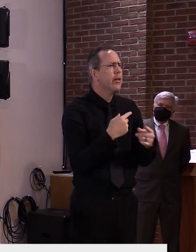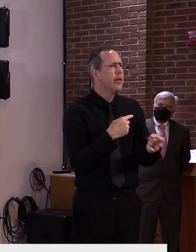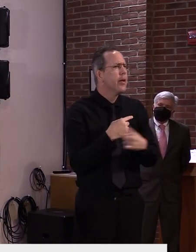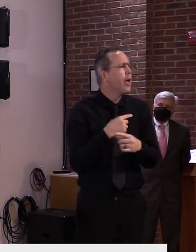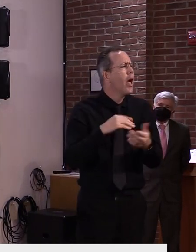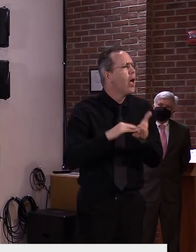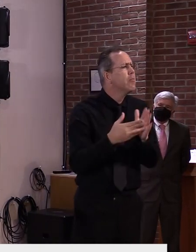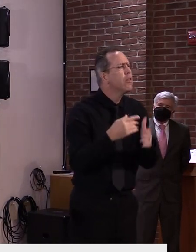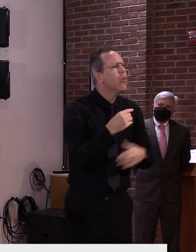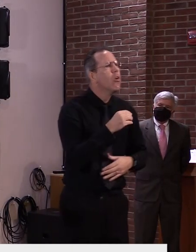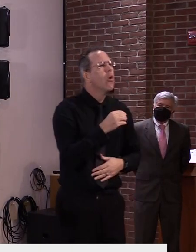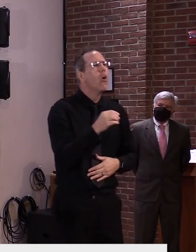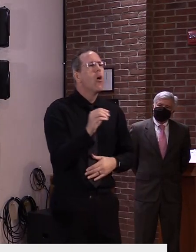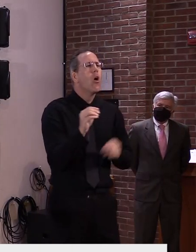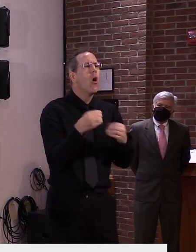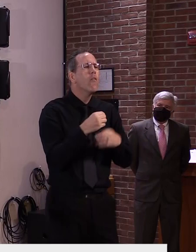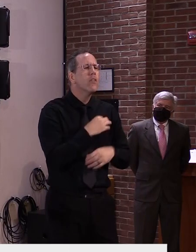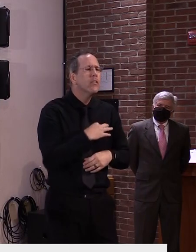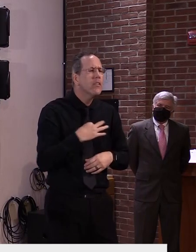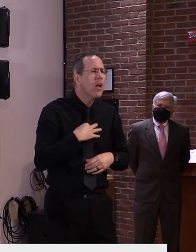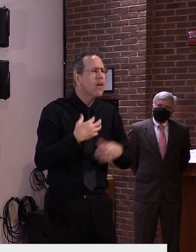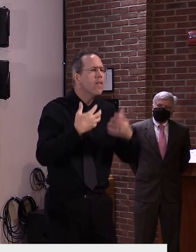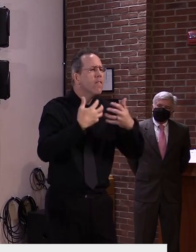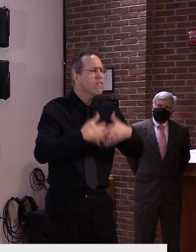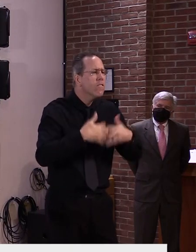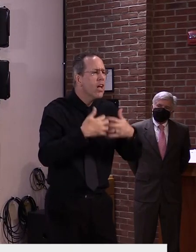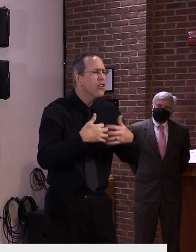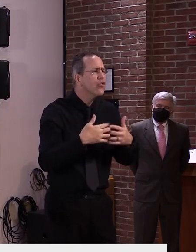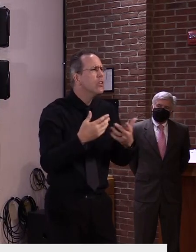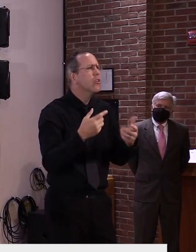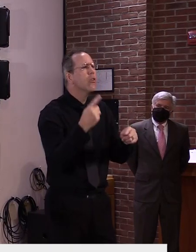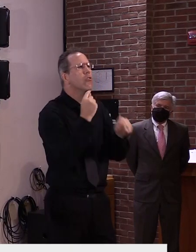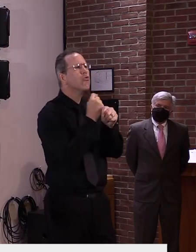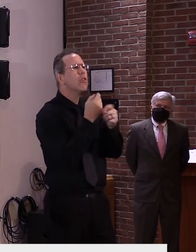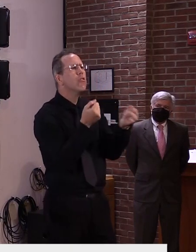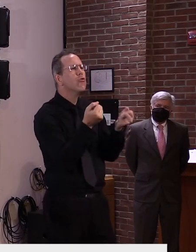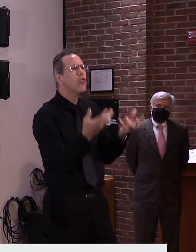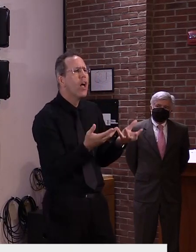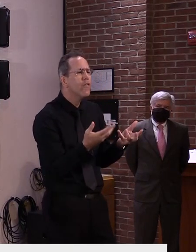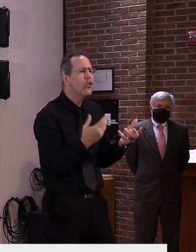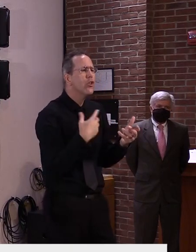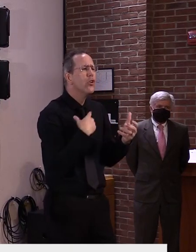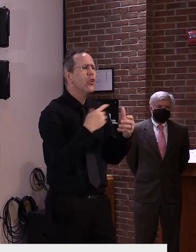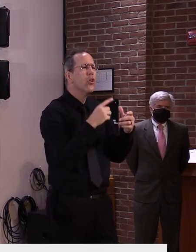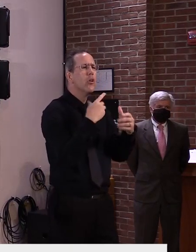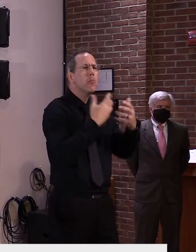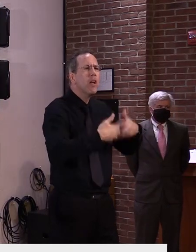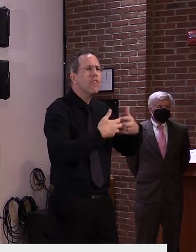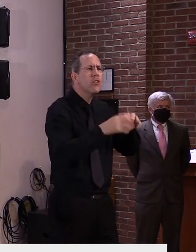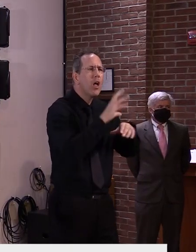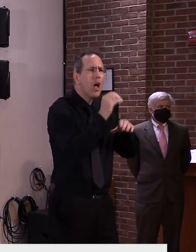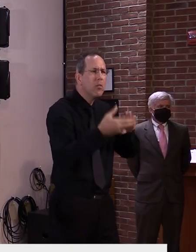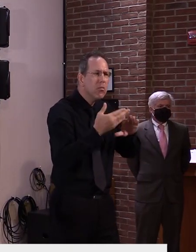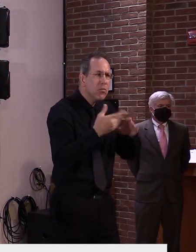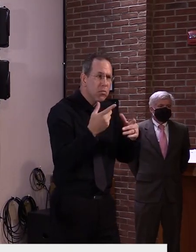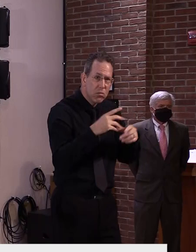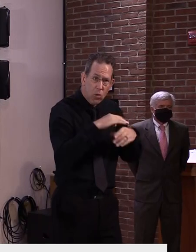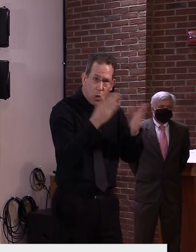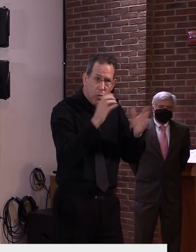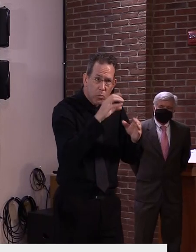manufacturing jobs, trucking, yeah, things like that. Well, again, with manufacturing, we're open 100% in